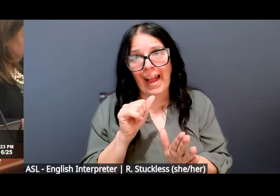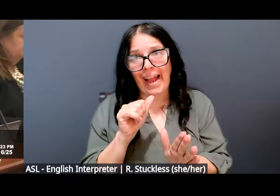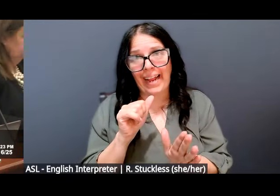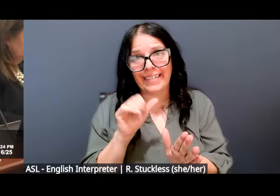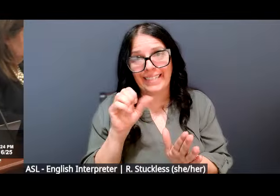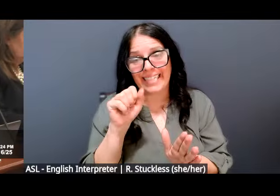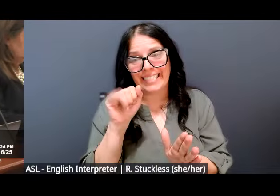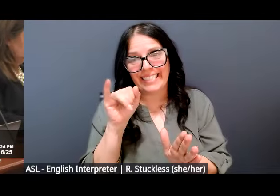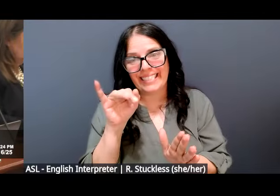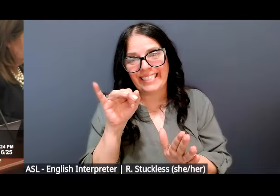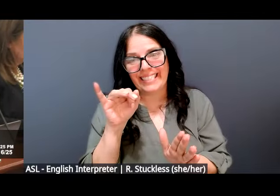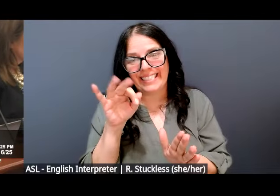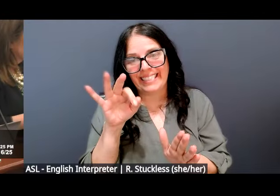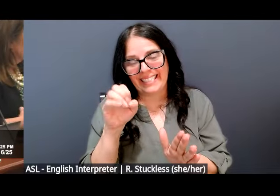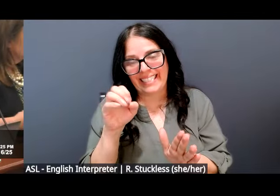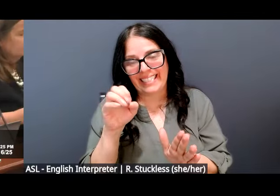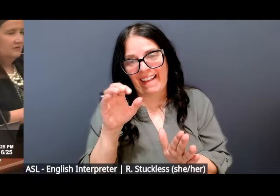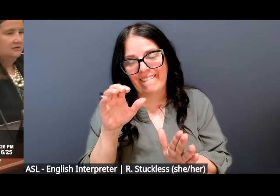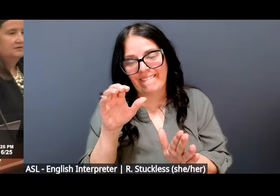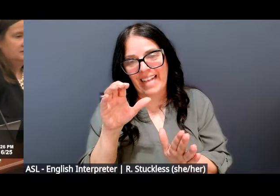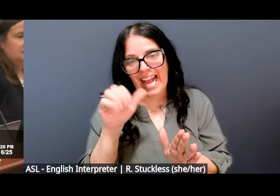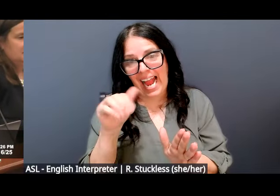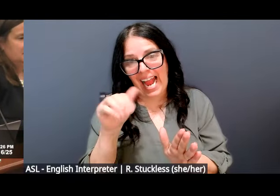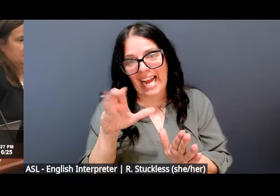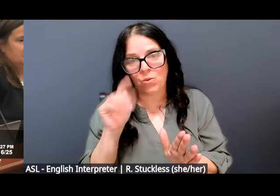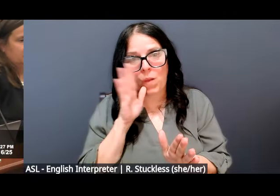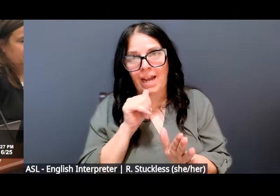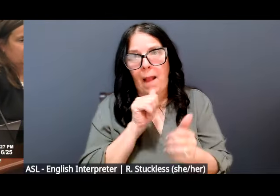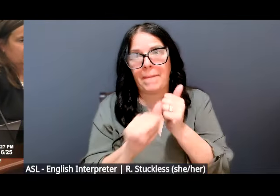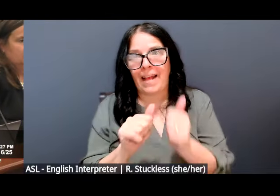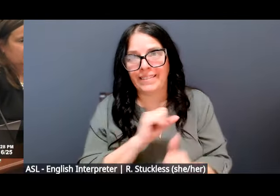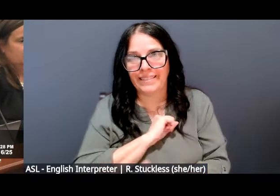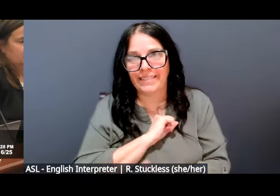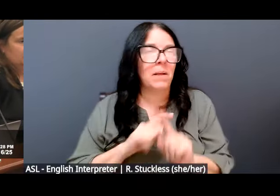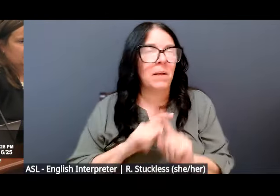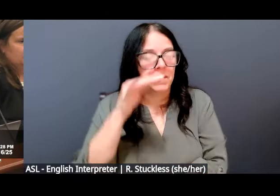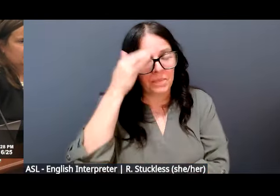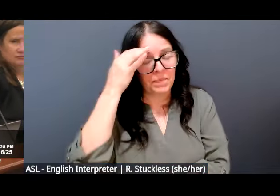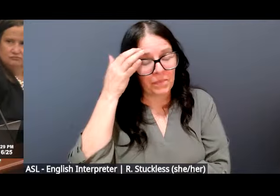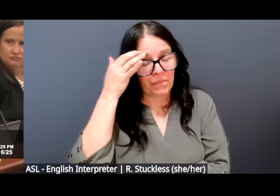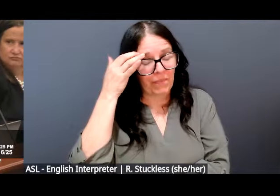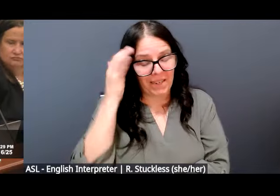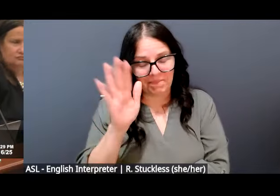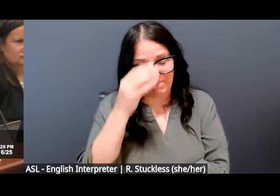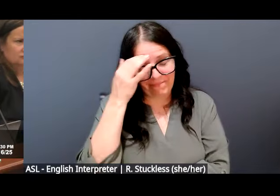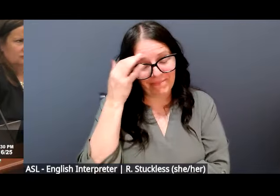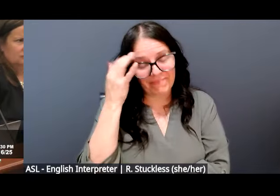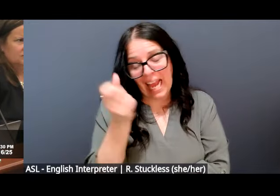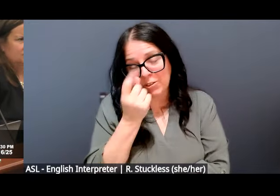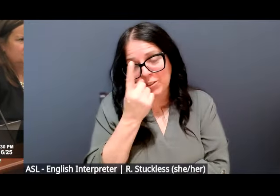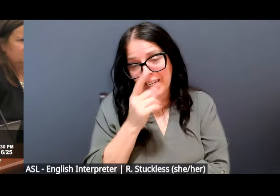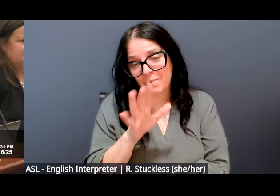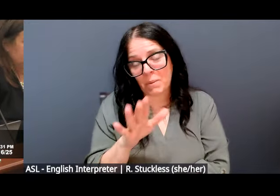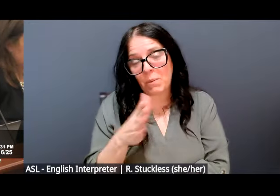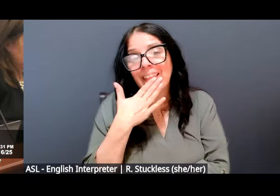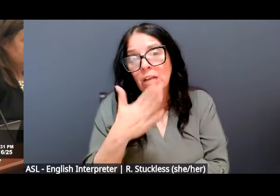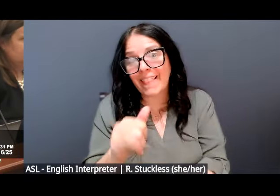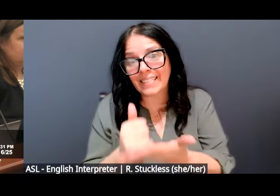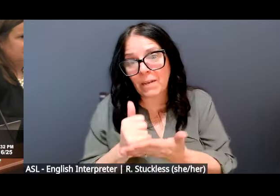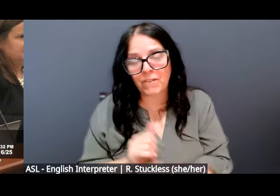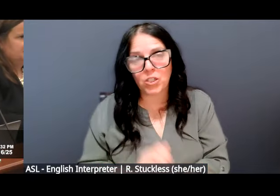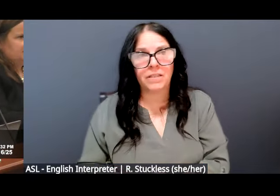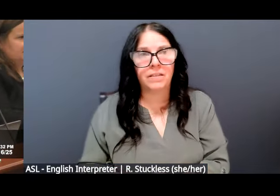but, yeah, I understand that. Okay, thank you. That it's, thank you, that's really helpful. Could you spell your name?